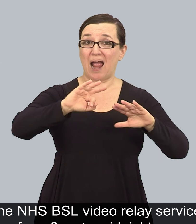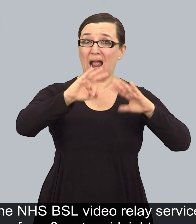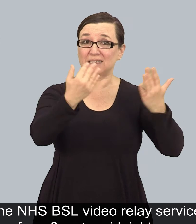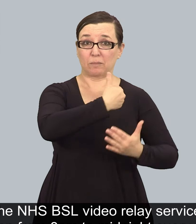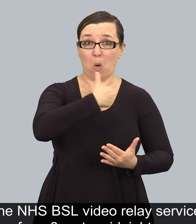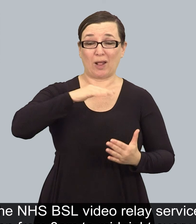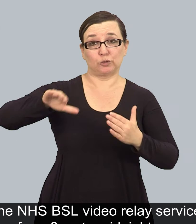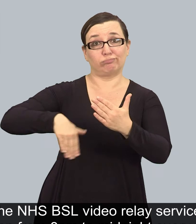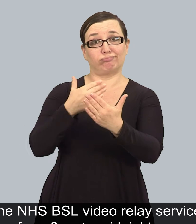day.